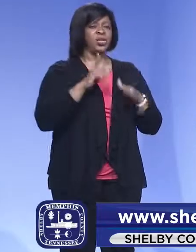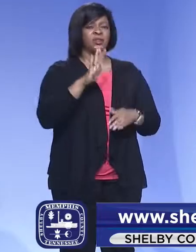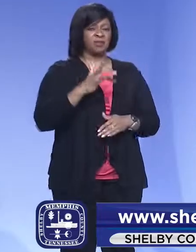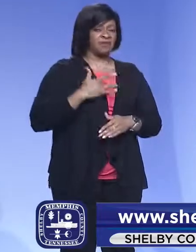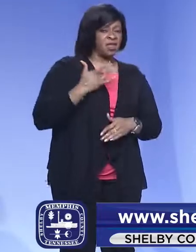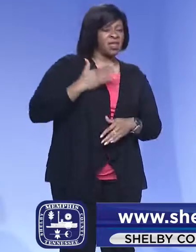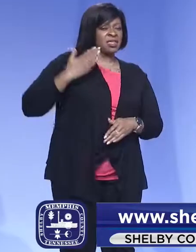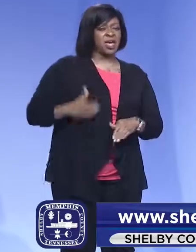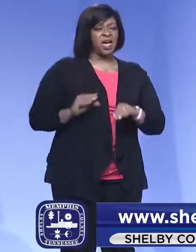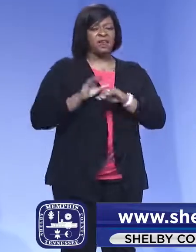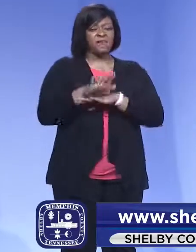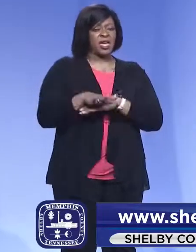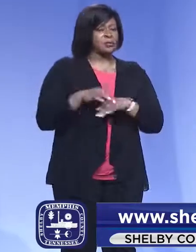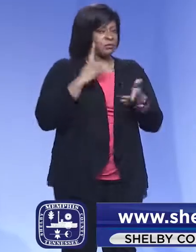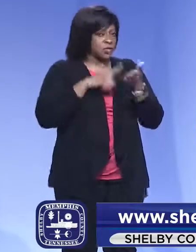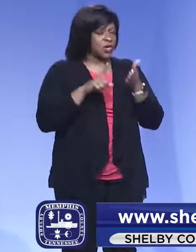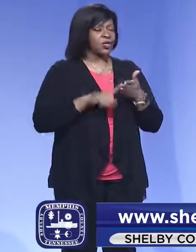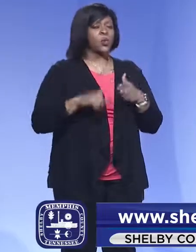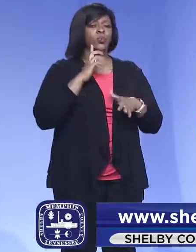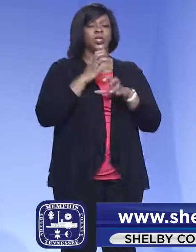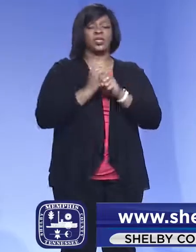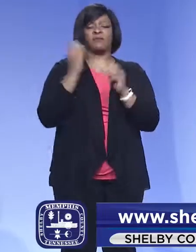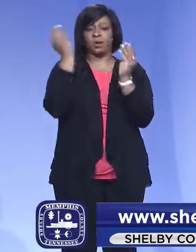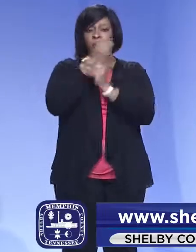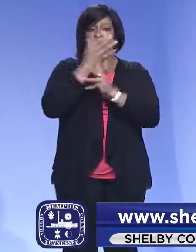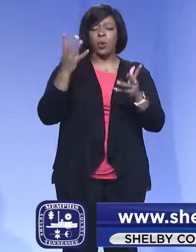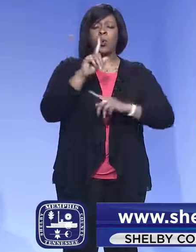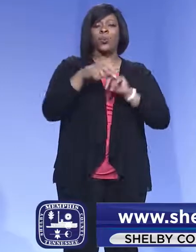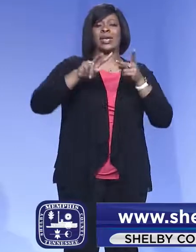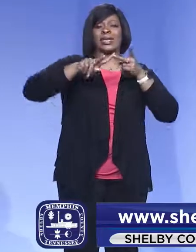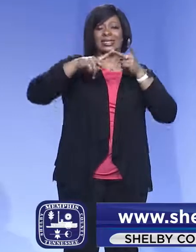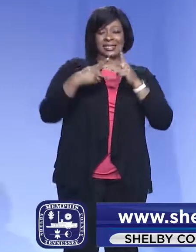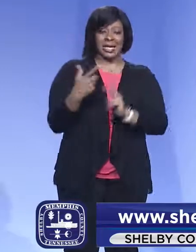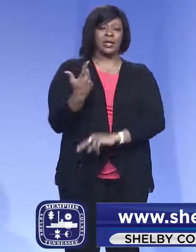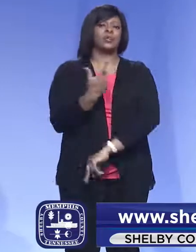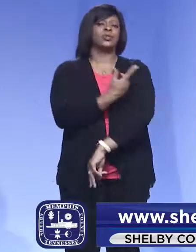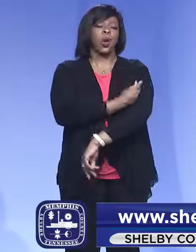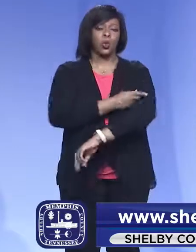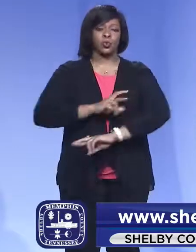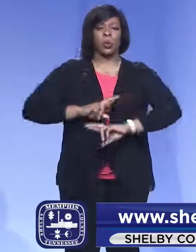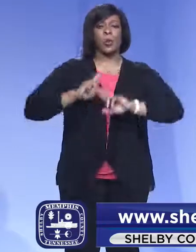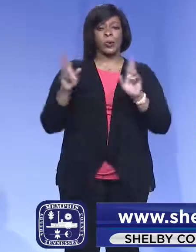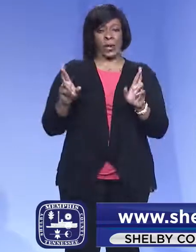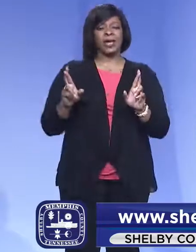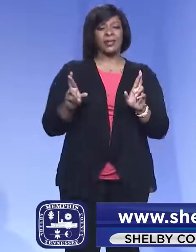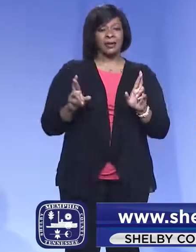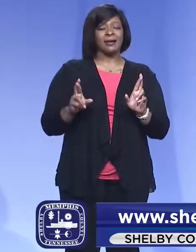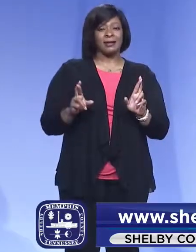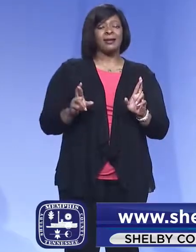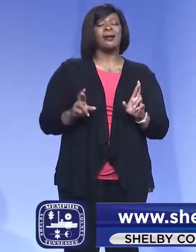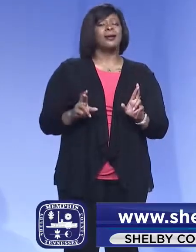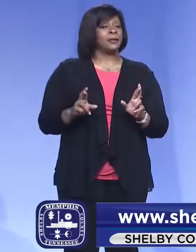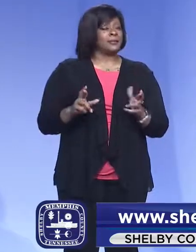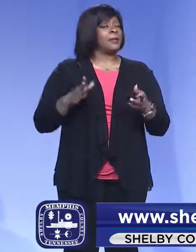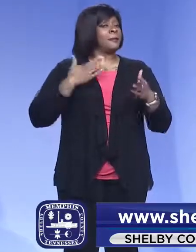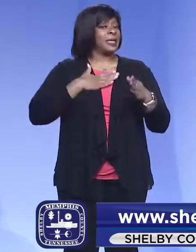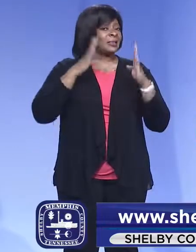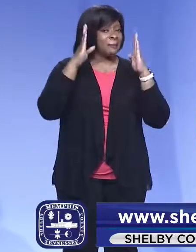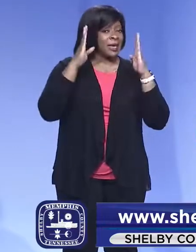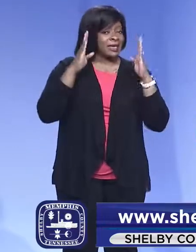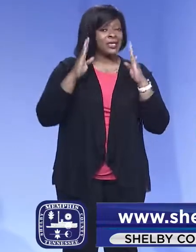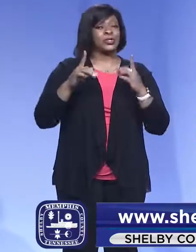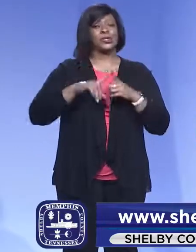of side effects, but also will receive notice of when to get the second vaccine. So again, pay attention to